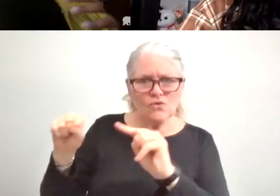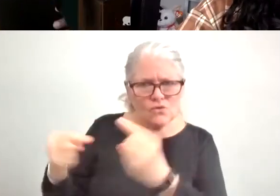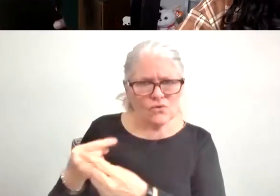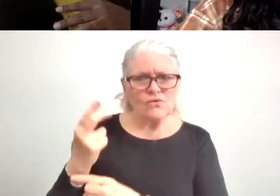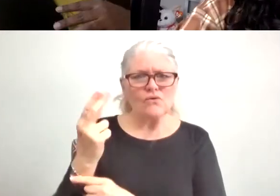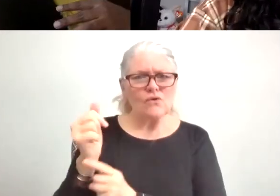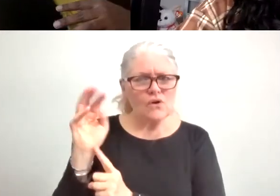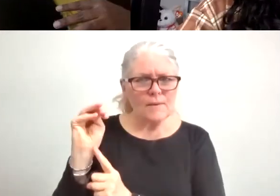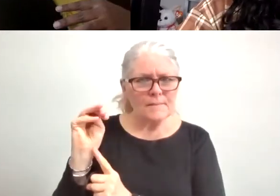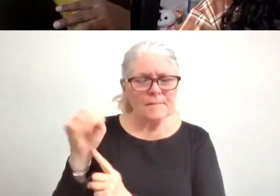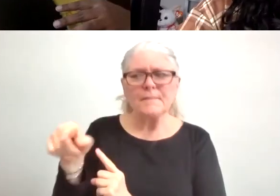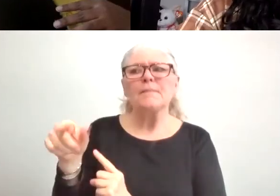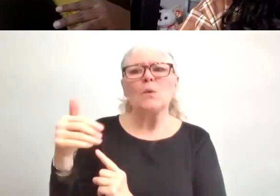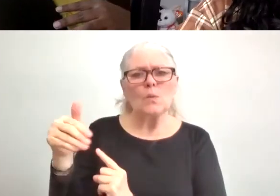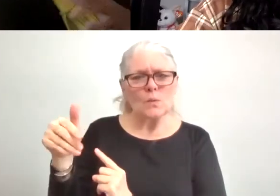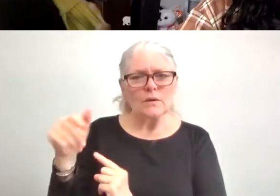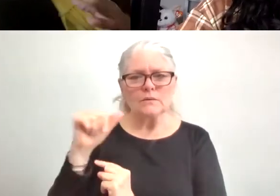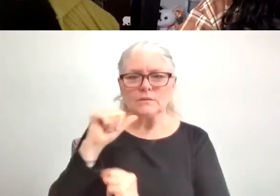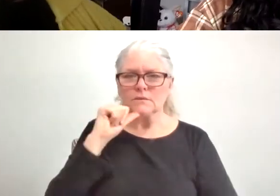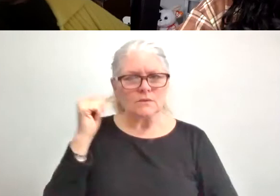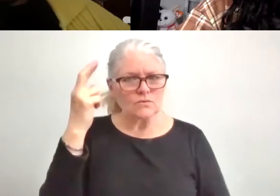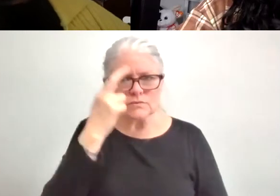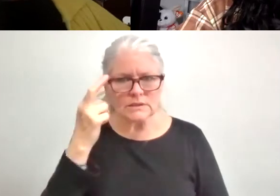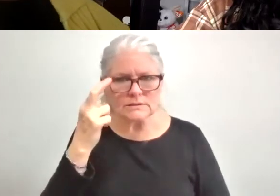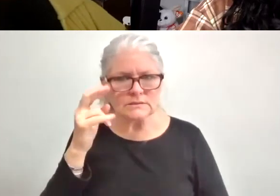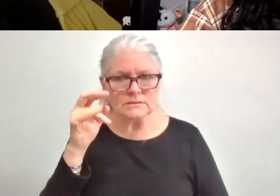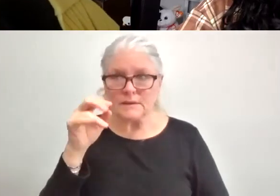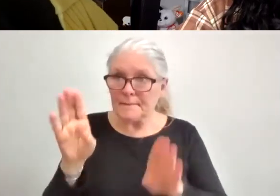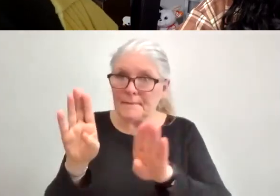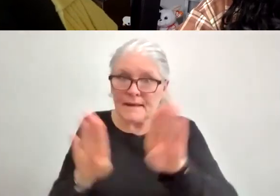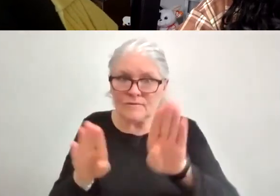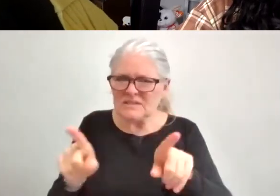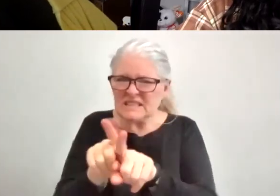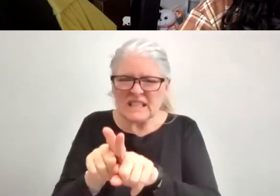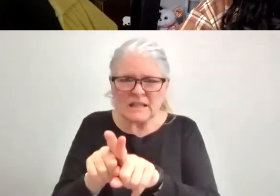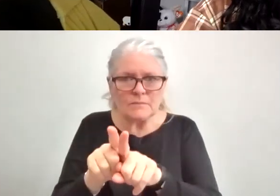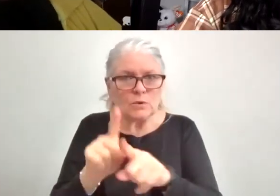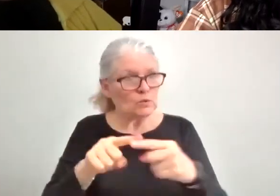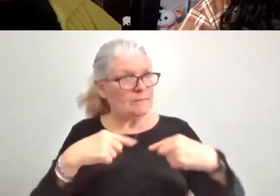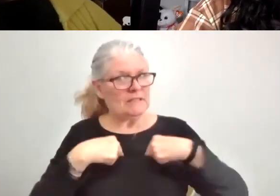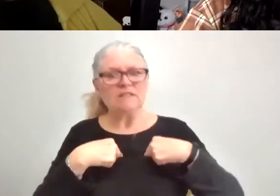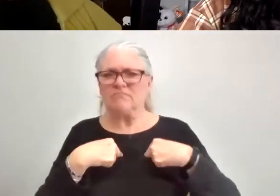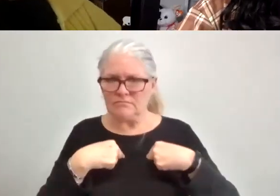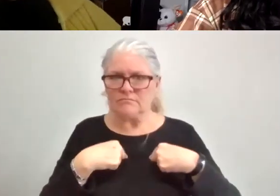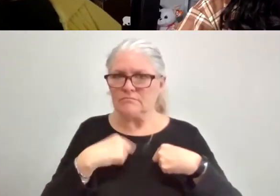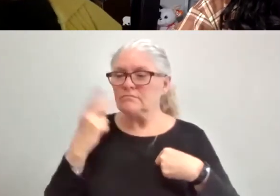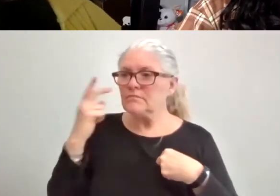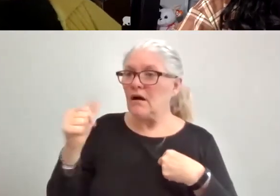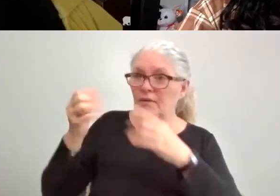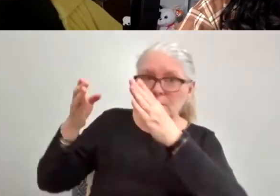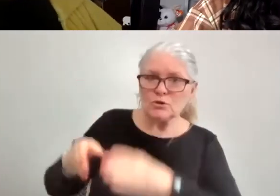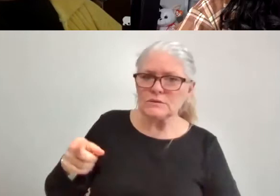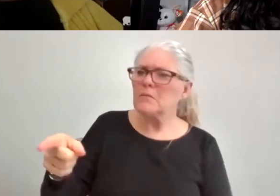that behavior is being used against us too. Because it's easier to look at somebody, how somebody else is treated, and be like, that's wrong, I can pinpoint